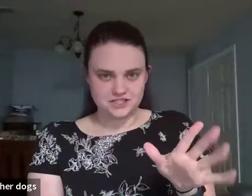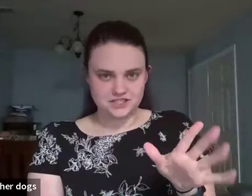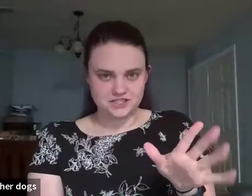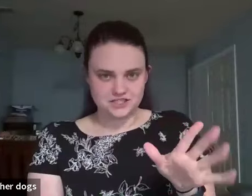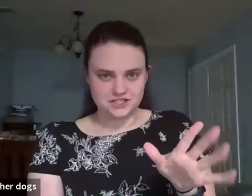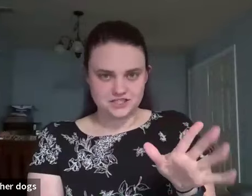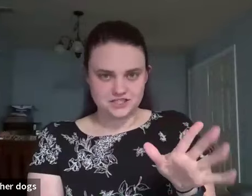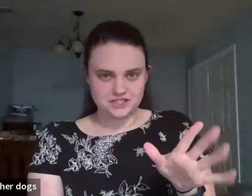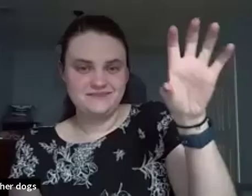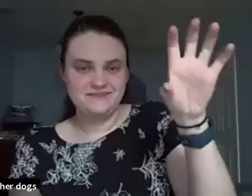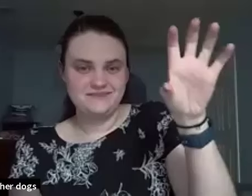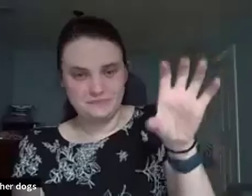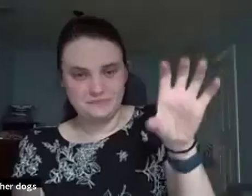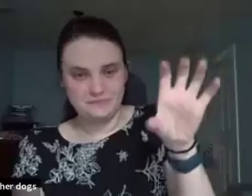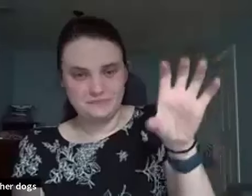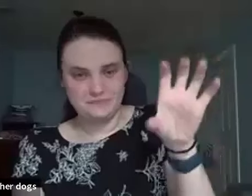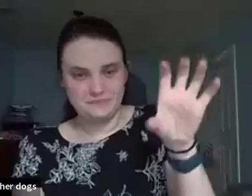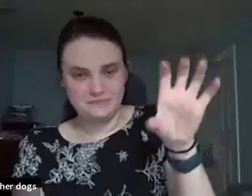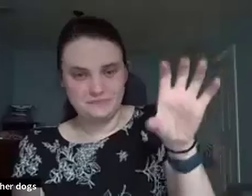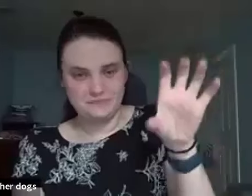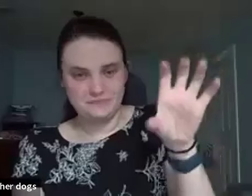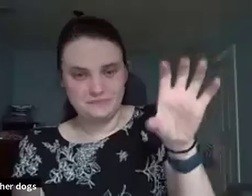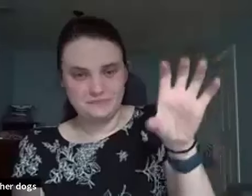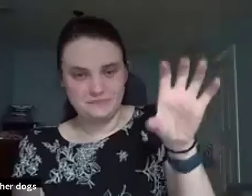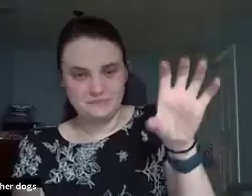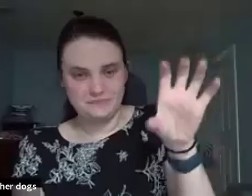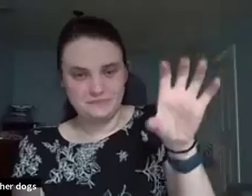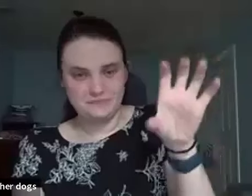5. You bend it again and you put it on your chest and you circle it like,